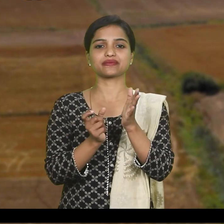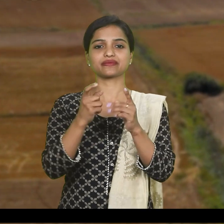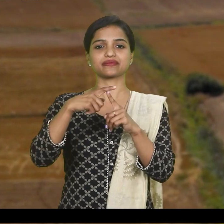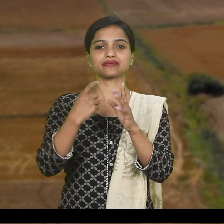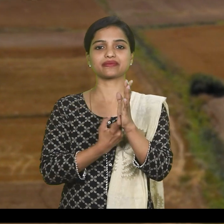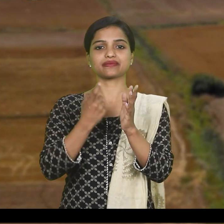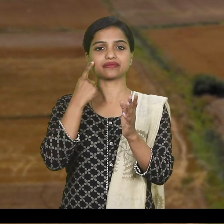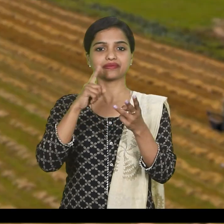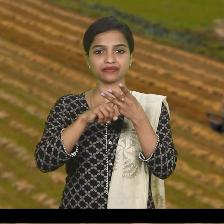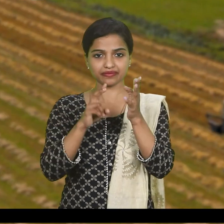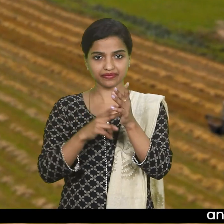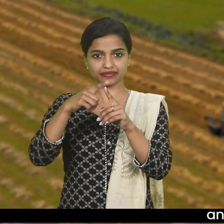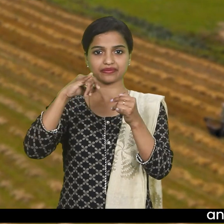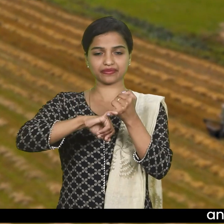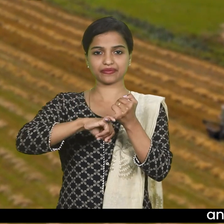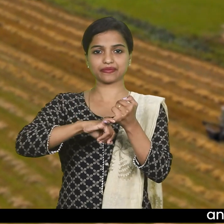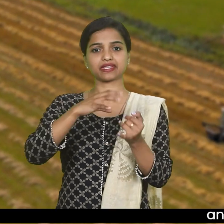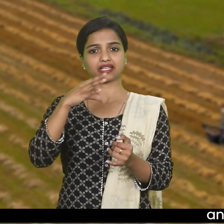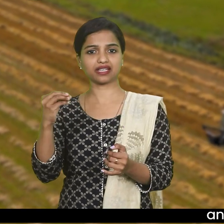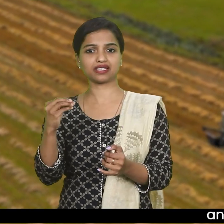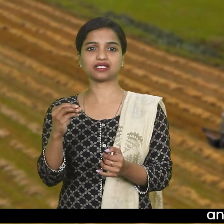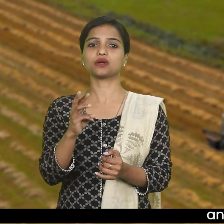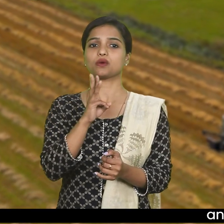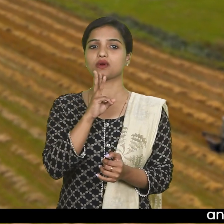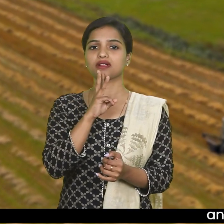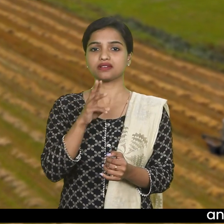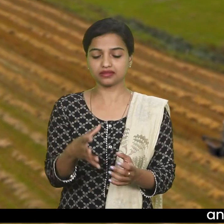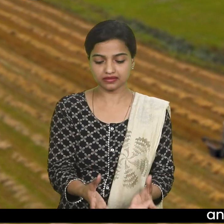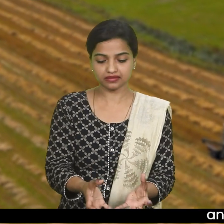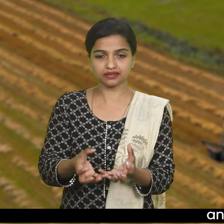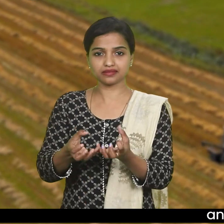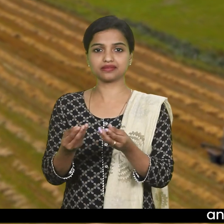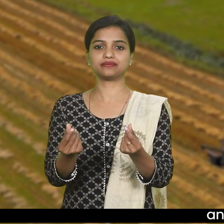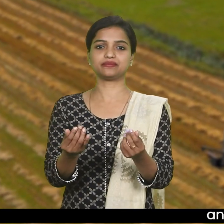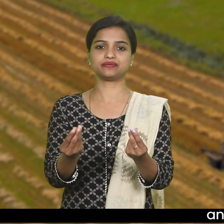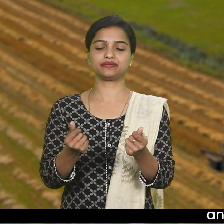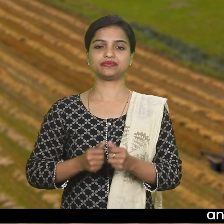nutrients and water from the soil.